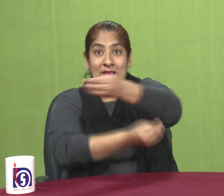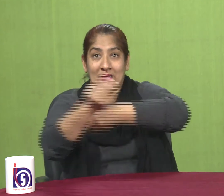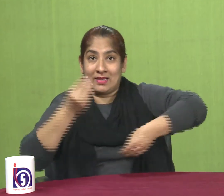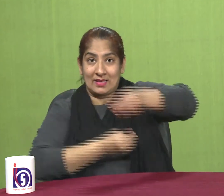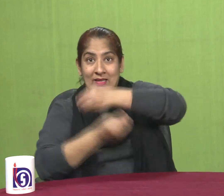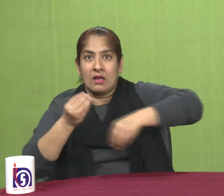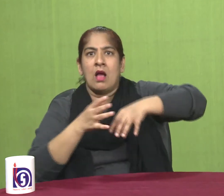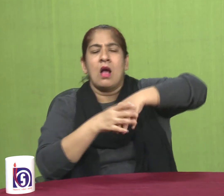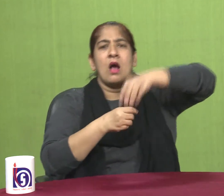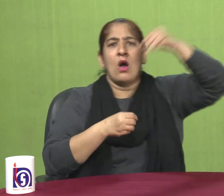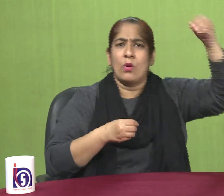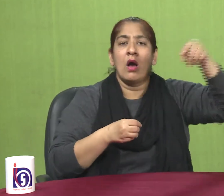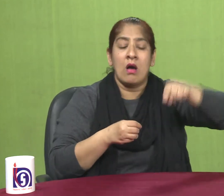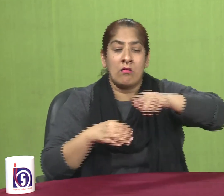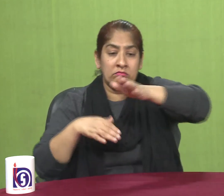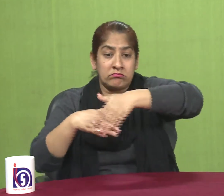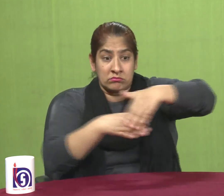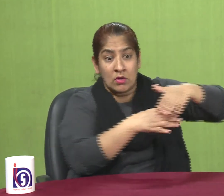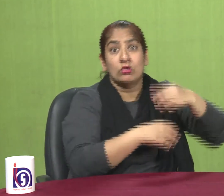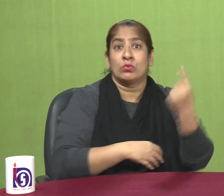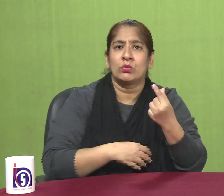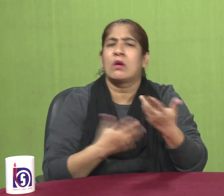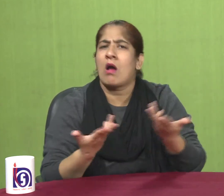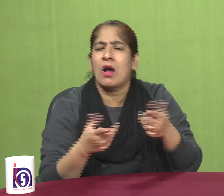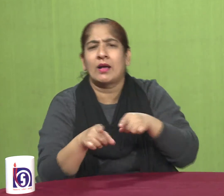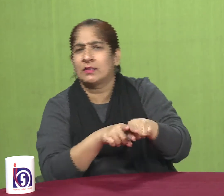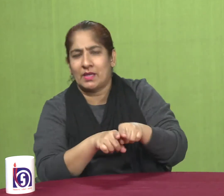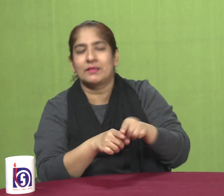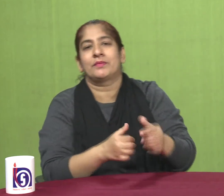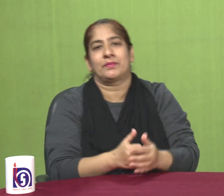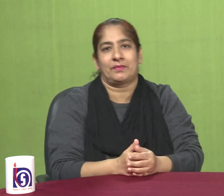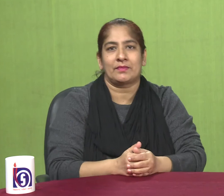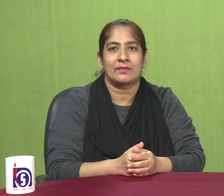What are the documents that are used in external trade?